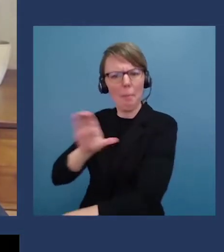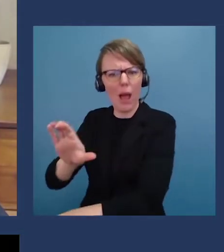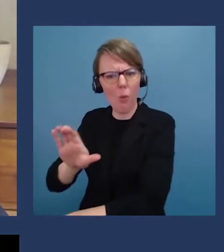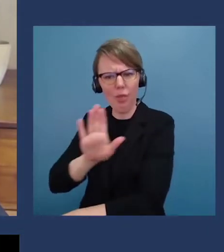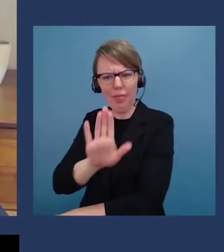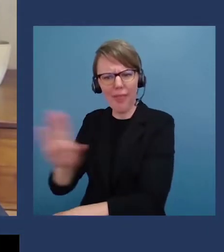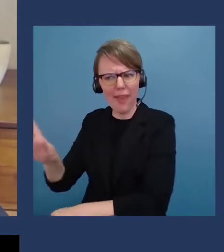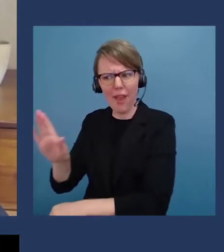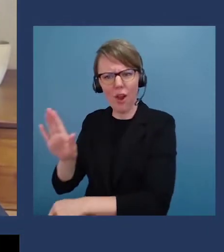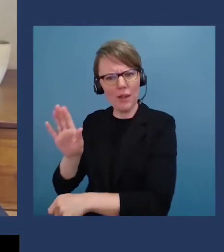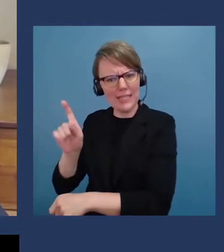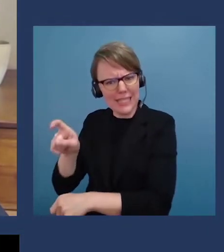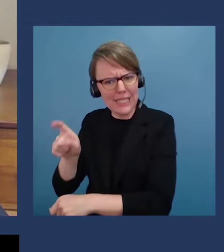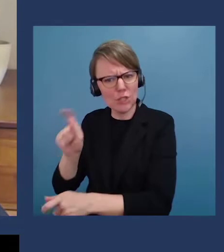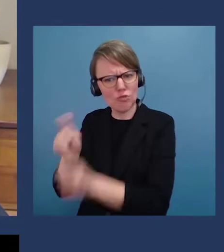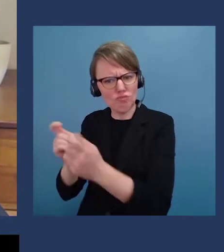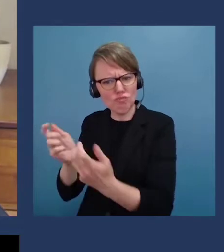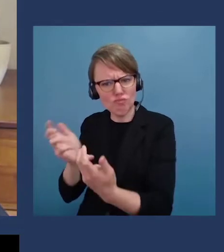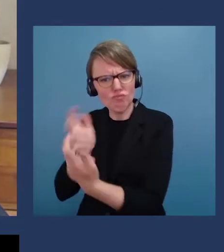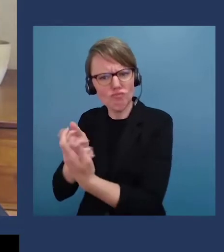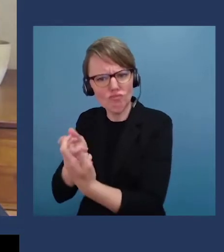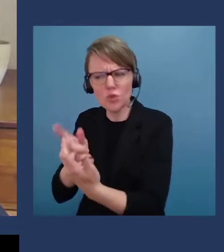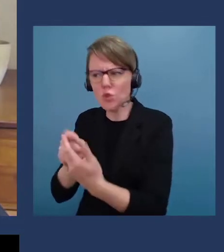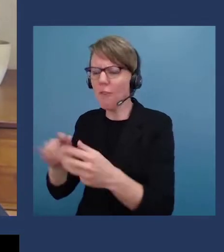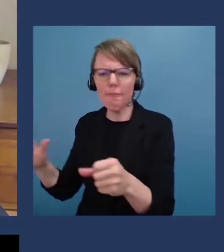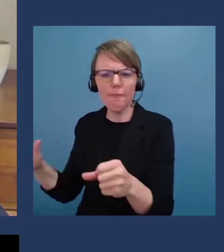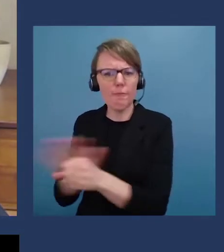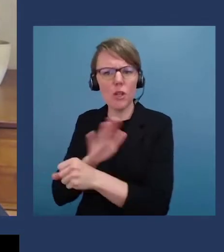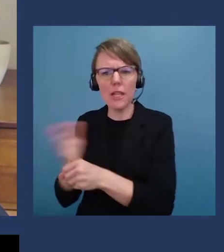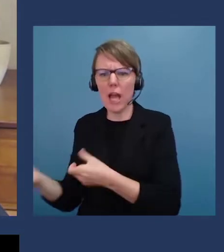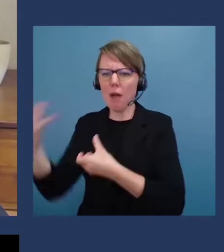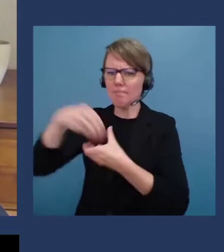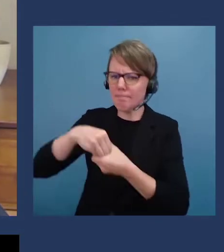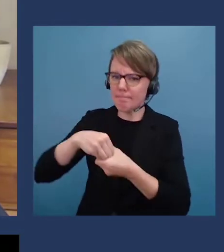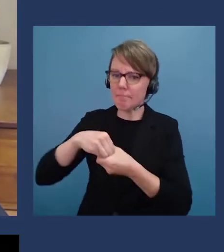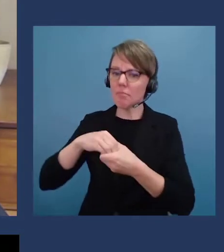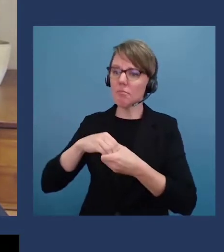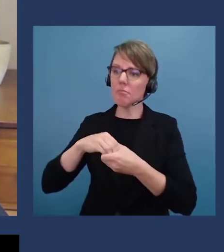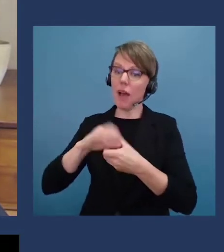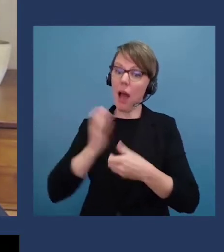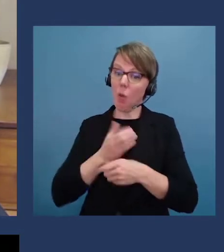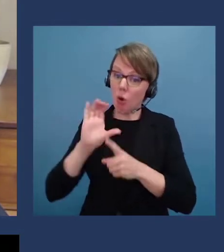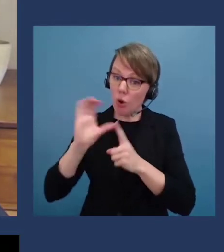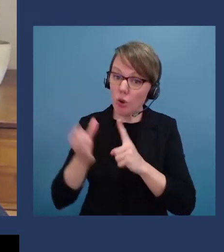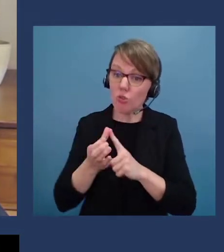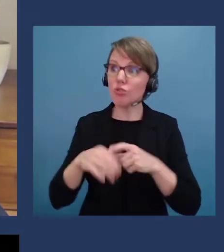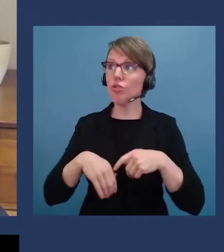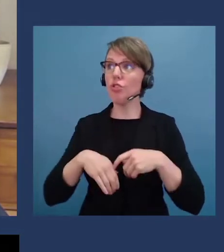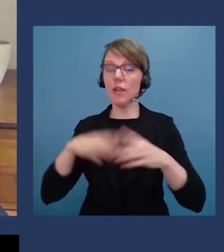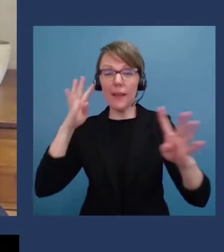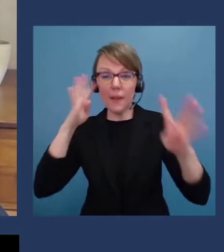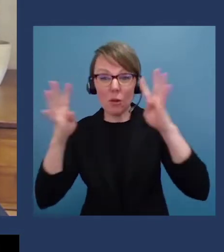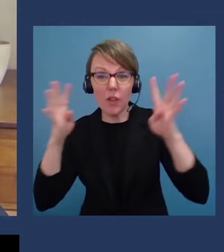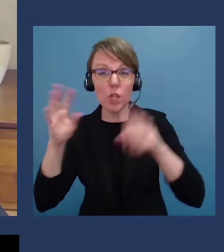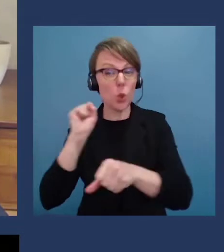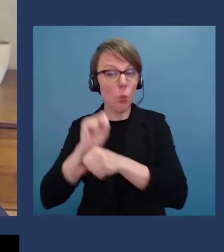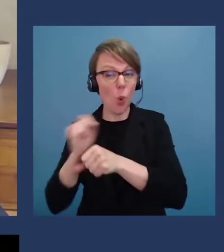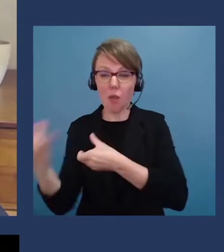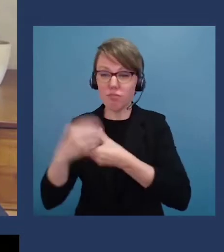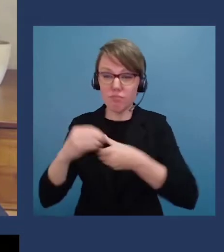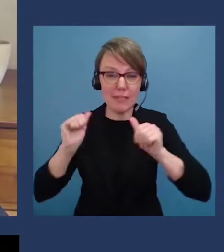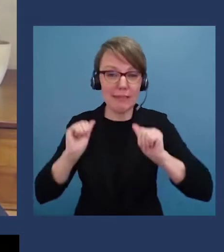are the core tenets that have powered Microsoft's accessibility journey? Yeah, I mean, the core is